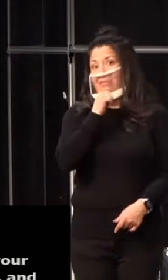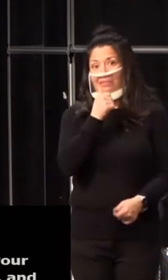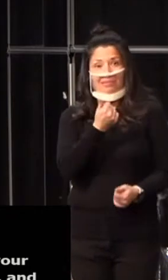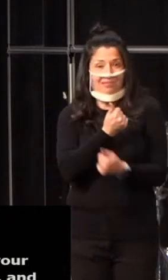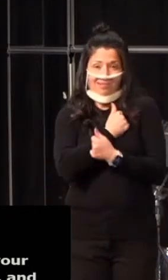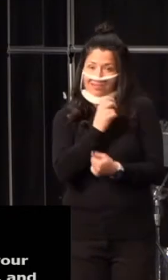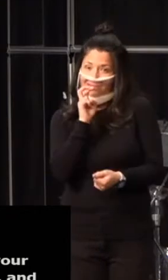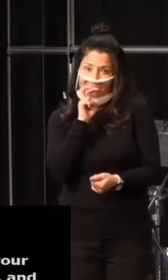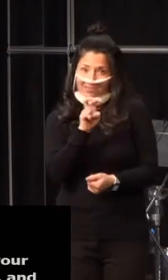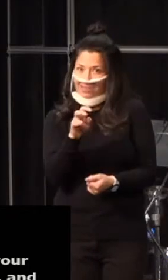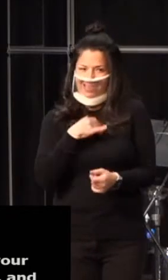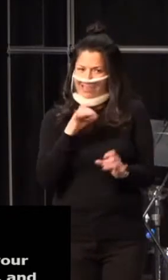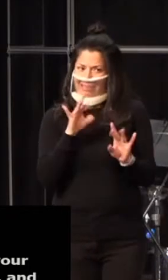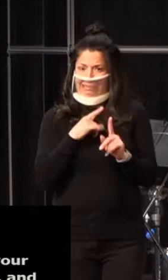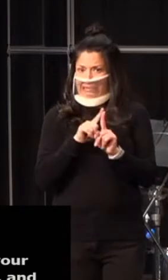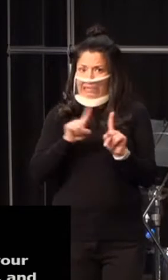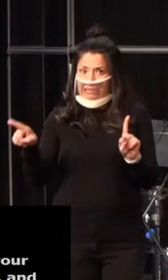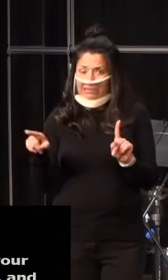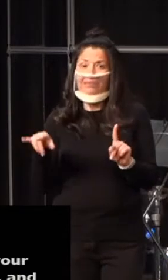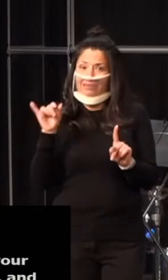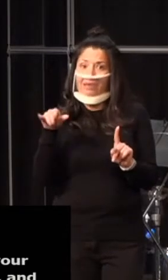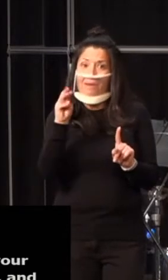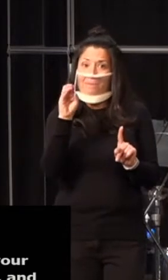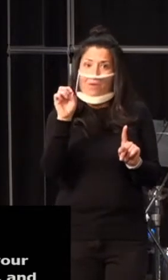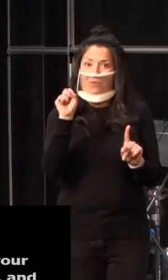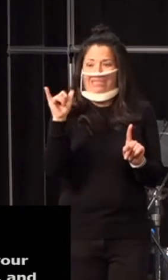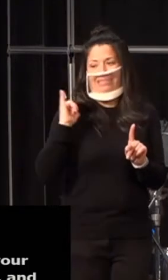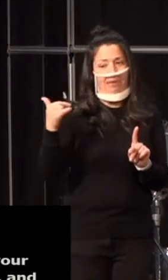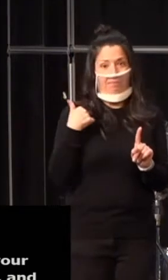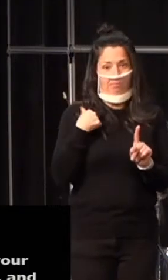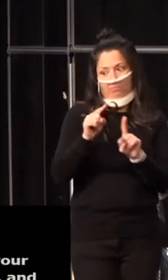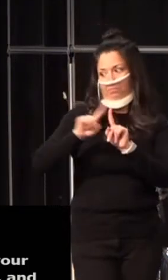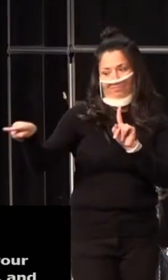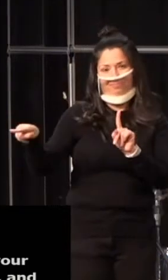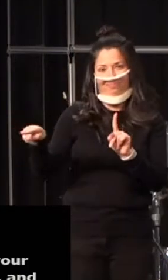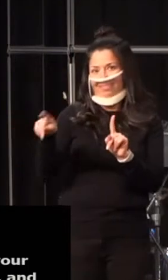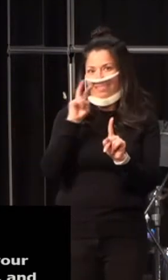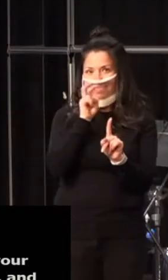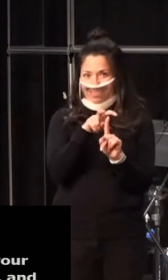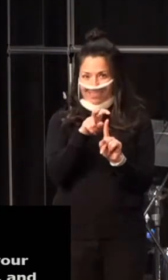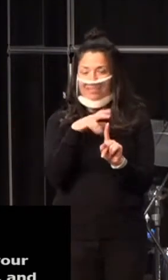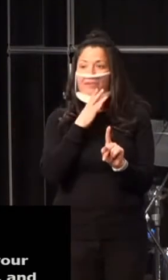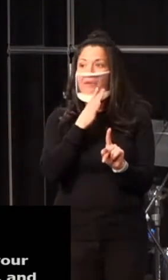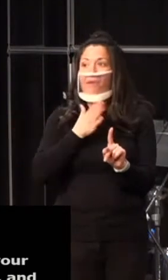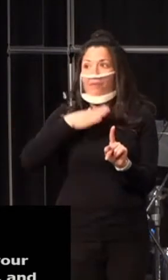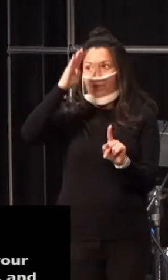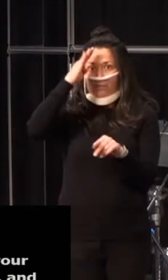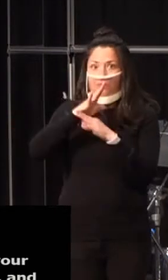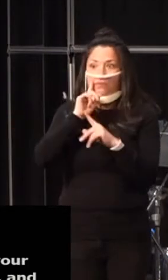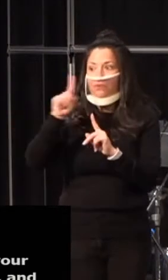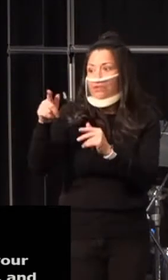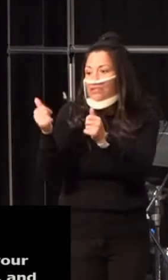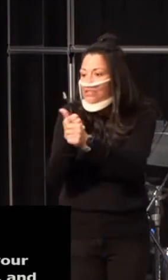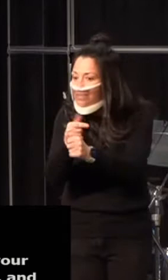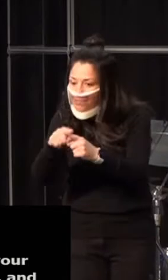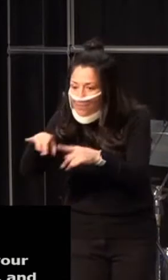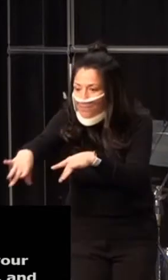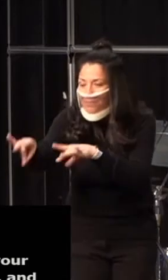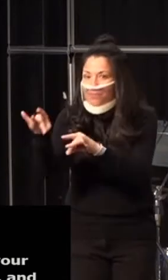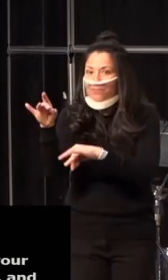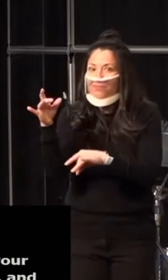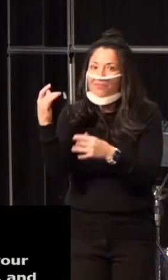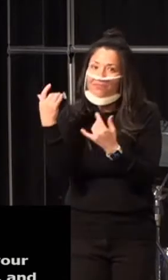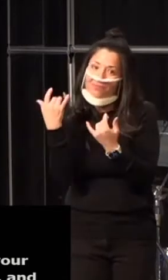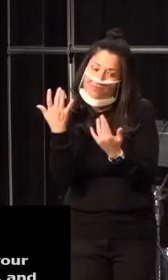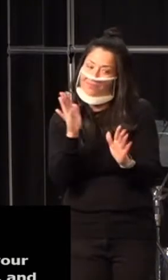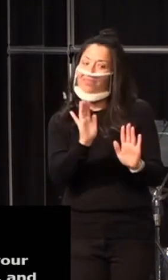That's so great, that verse. He fled from it. That's me. I can relate to Moses there. My sons, they'll go chase them and pick them up, and hey,